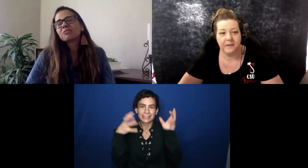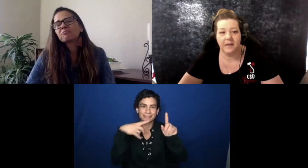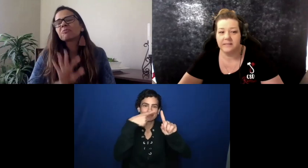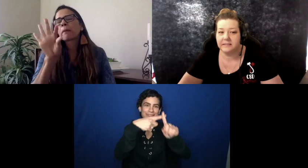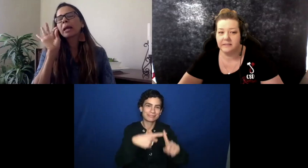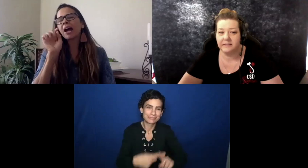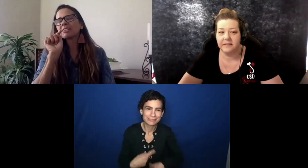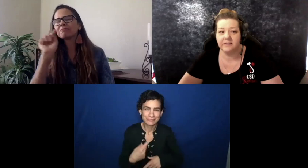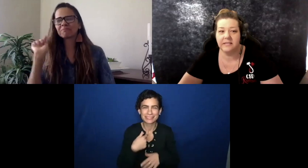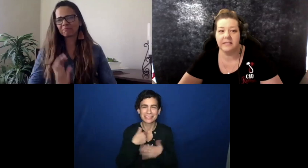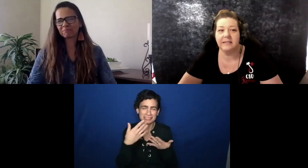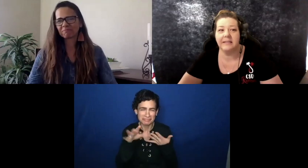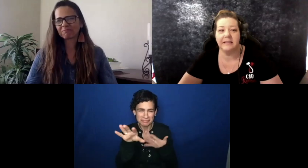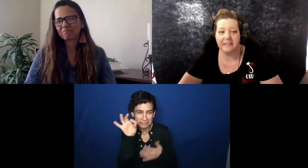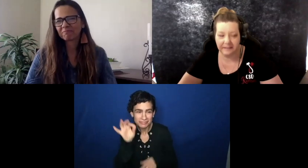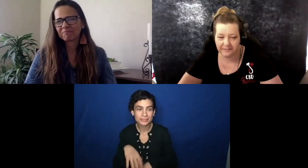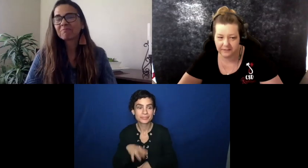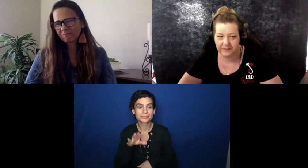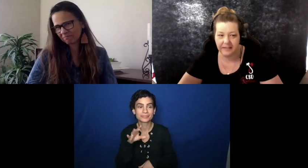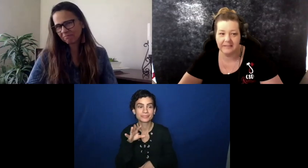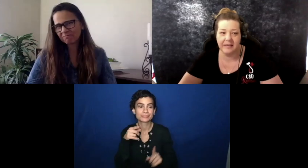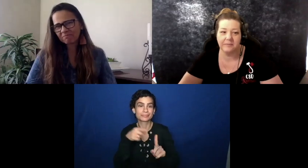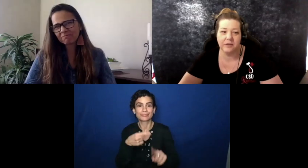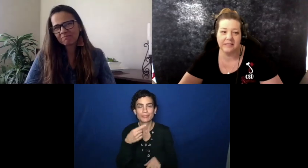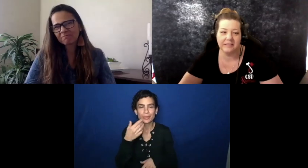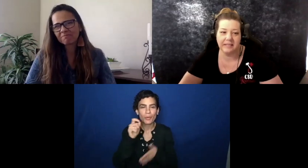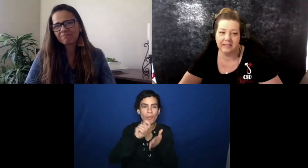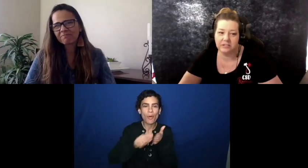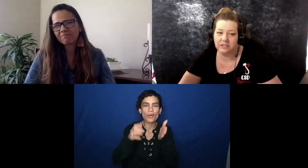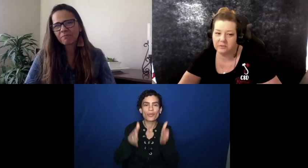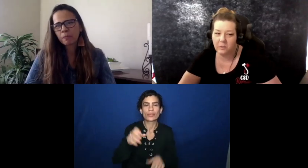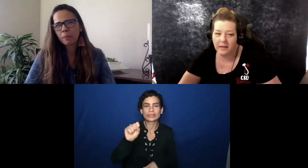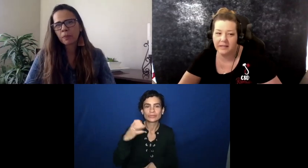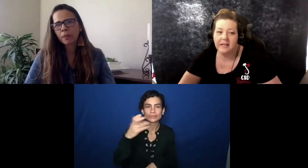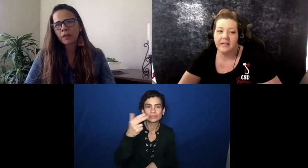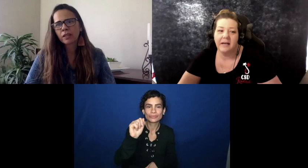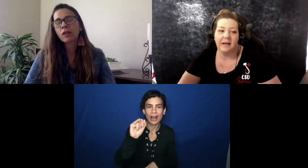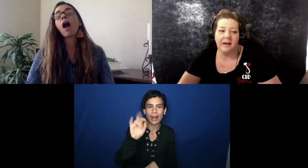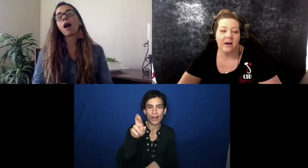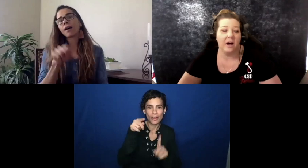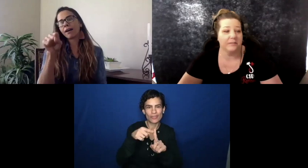It's a meeting. Honestly, there is a litany of different things. I'm trying to select just one.